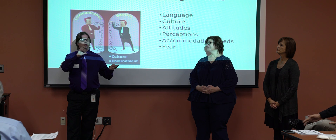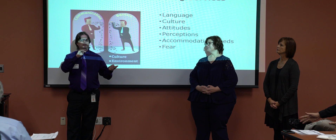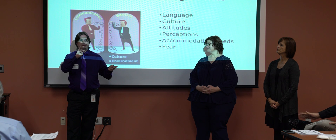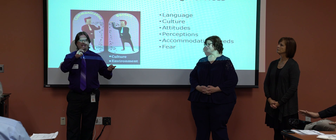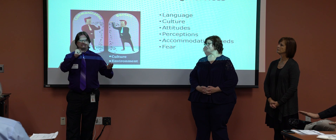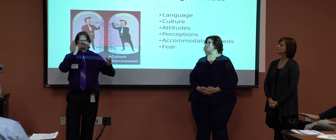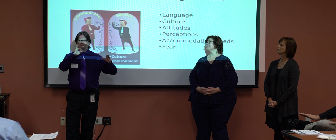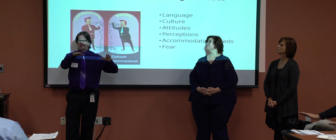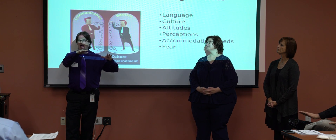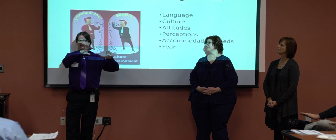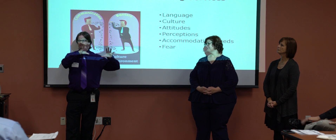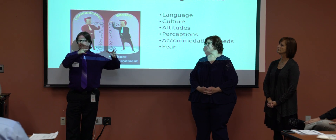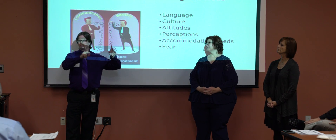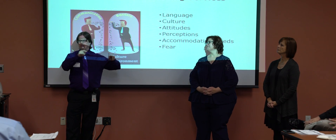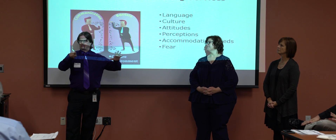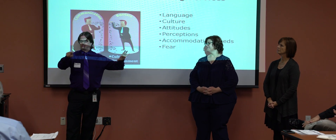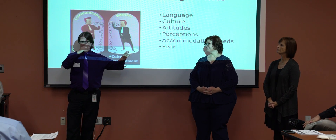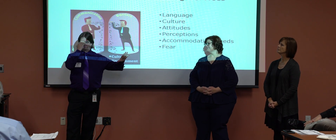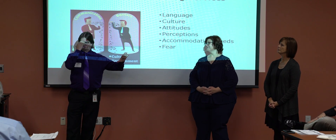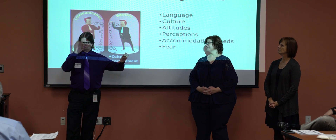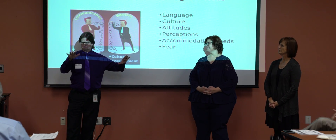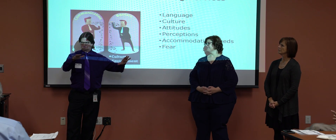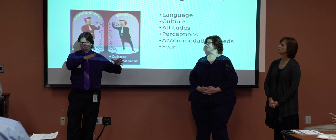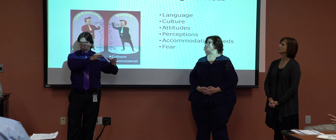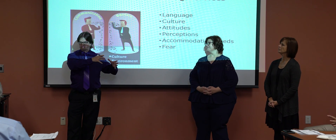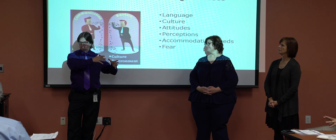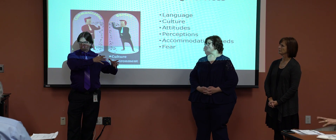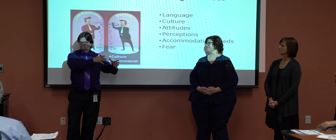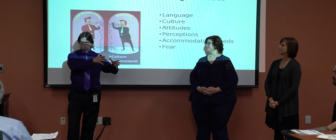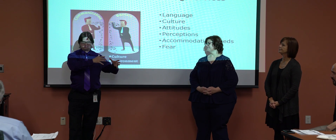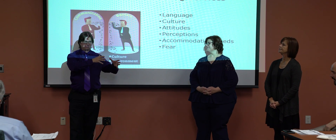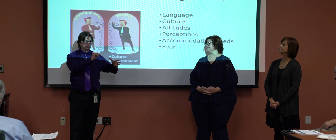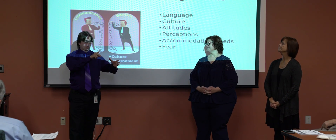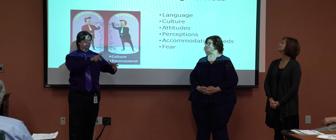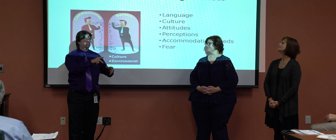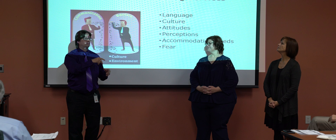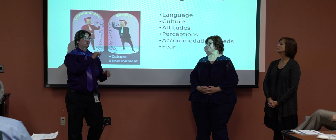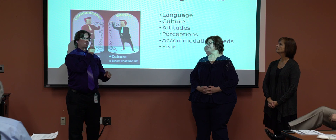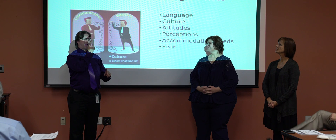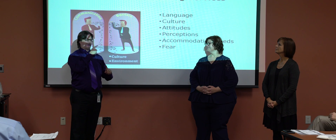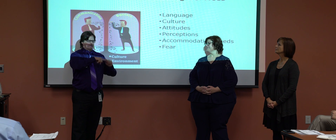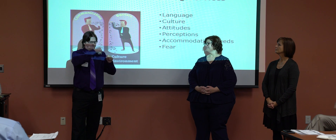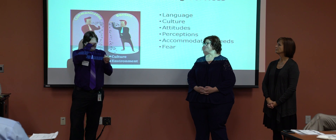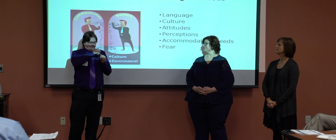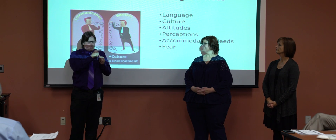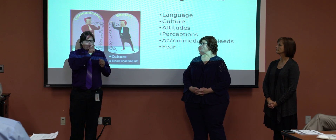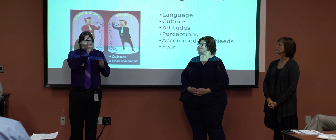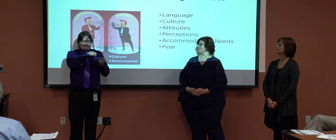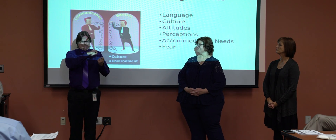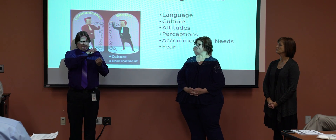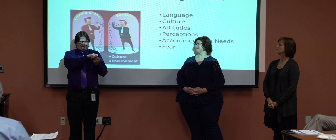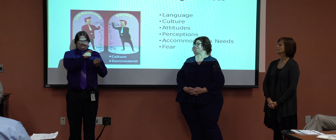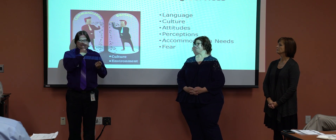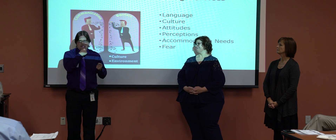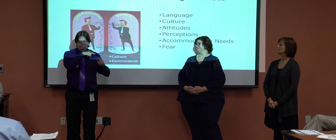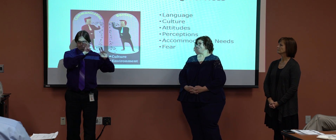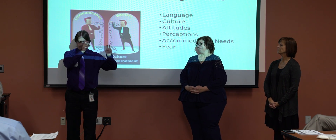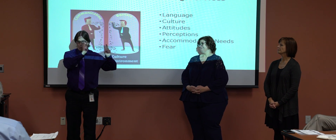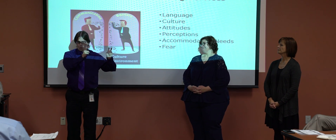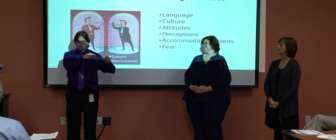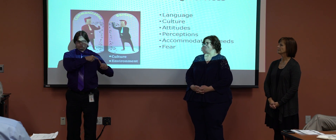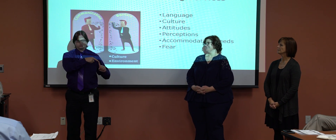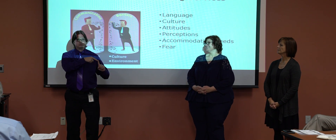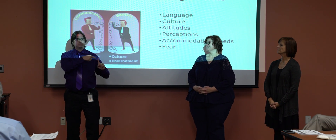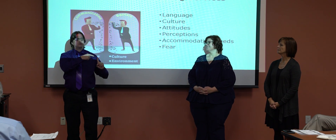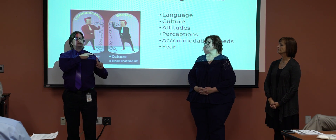had Aristotle and Plato and Archimedes and all of those philosophers, right? And one of them, I don't